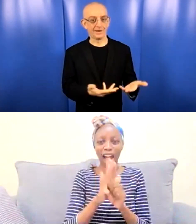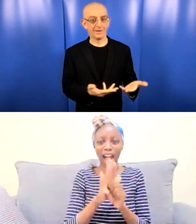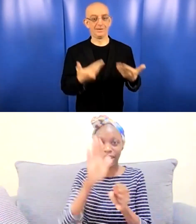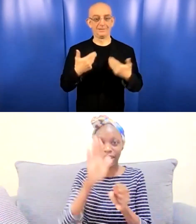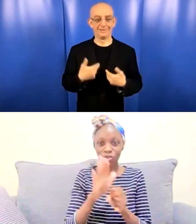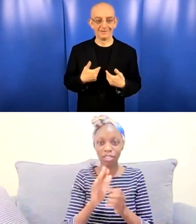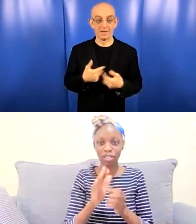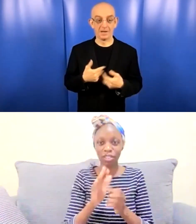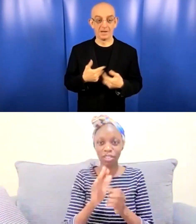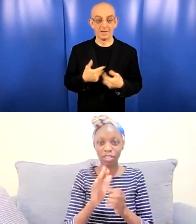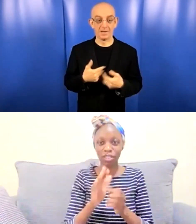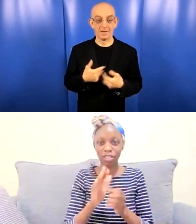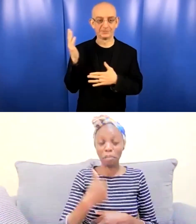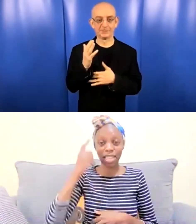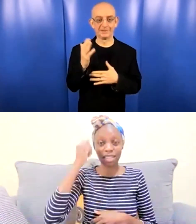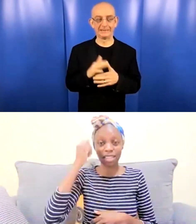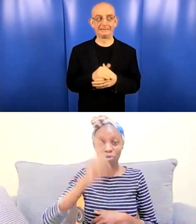But for me, I think